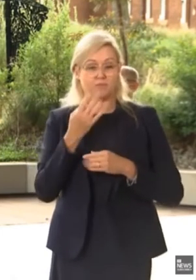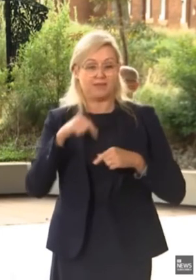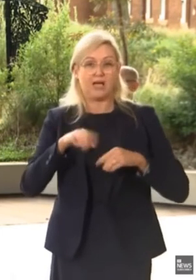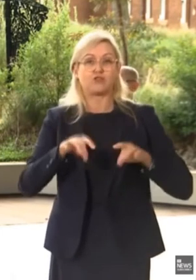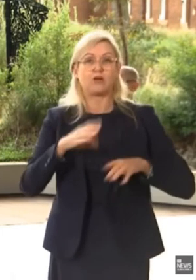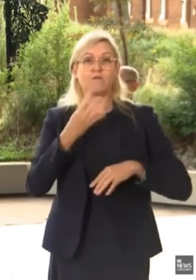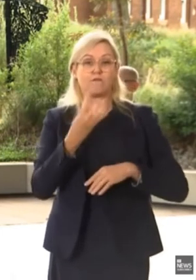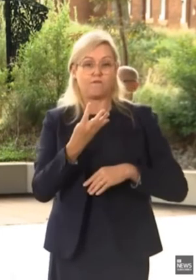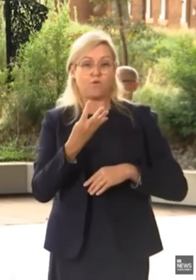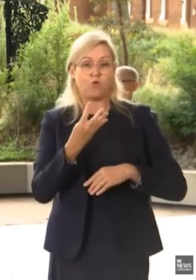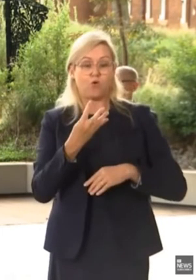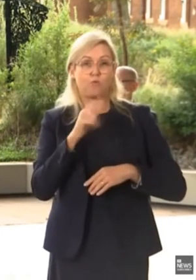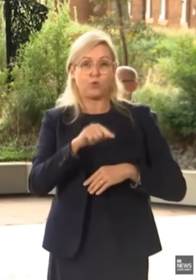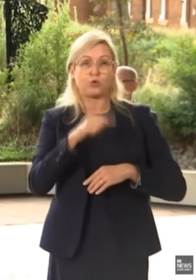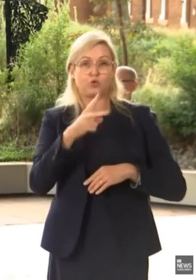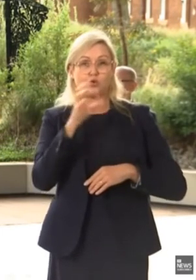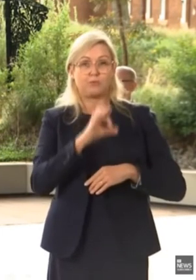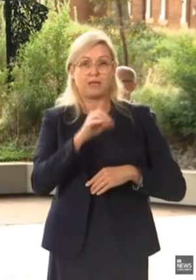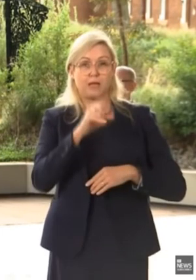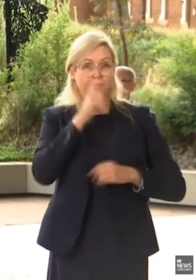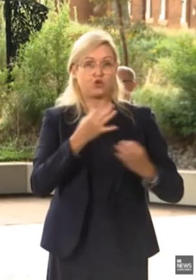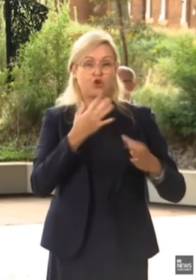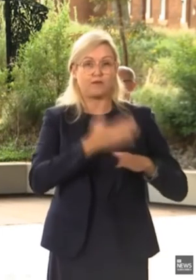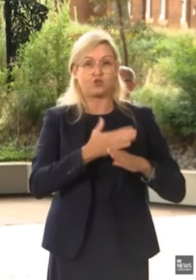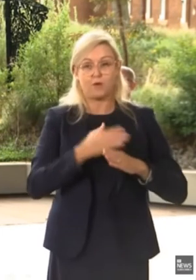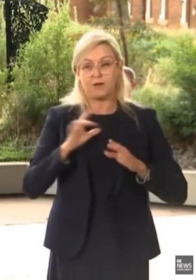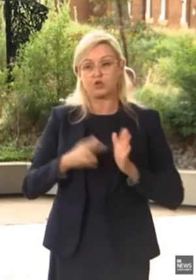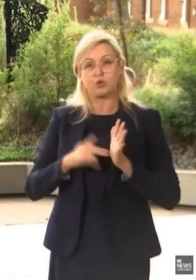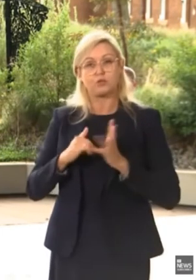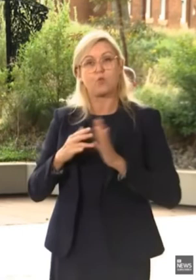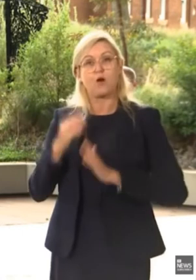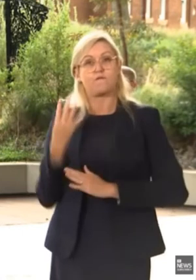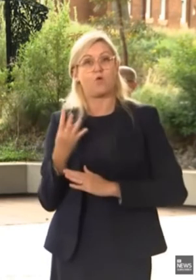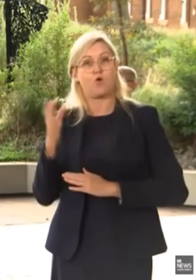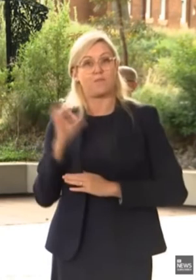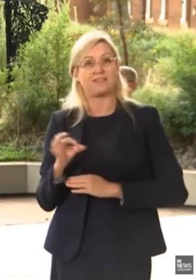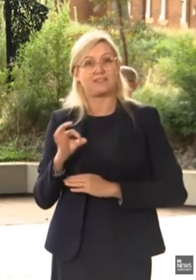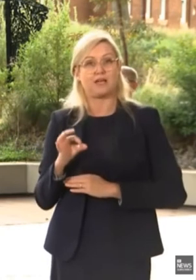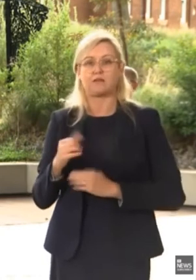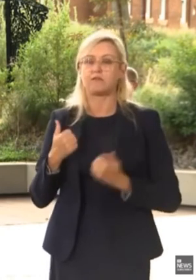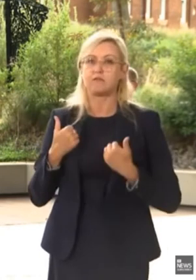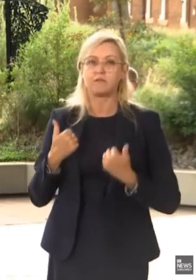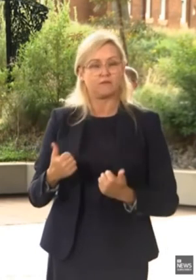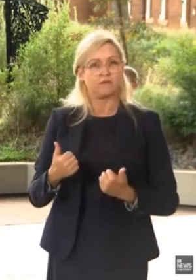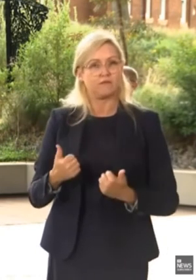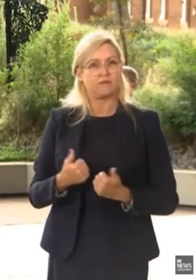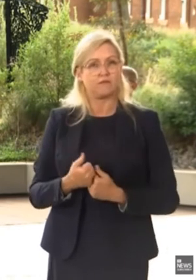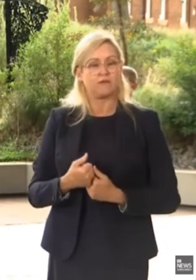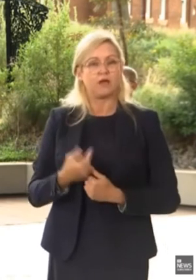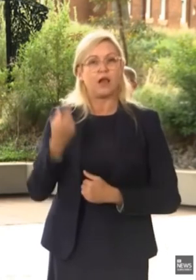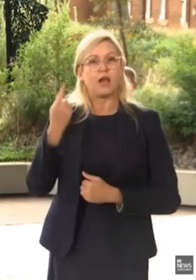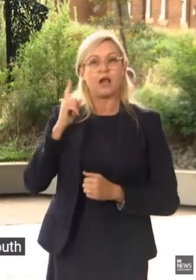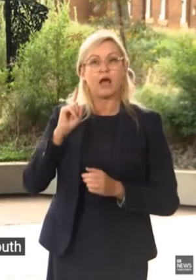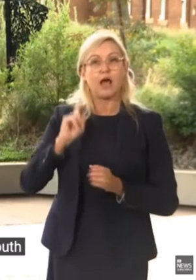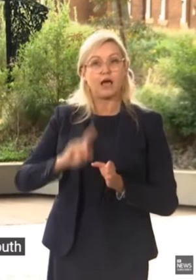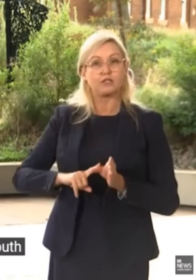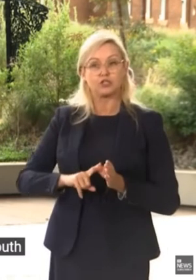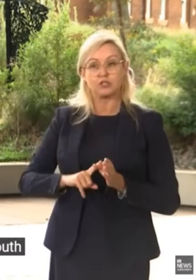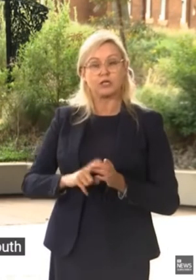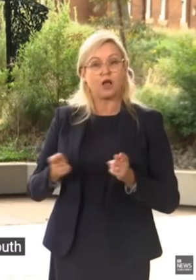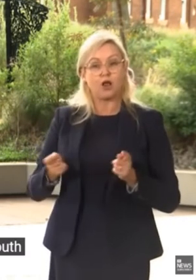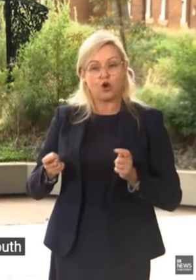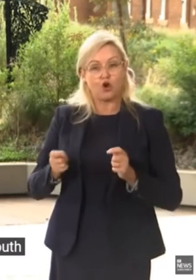4.2 in the country, 4% in New South Wales. That is incredibly encouraging. We were facing last year, and we talk